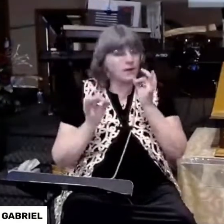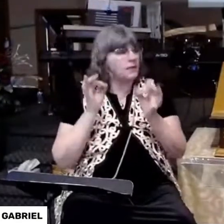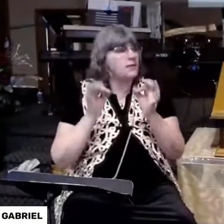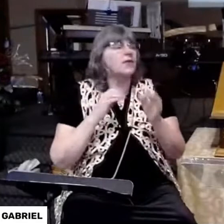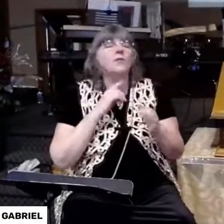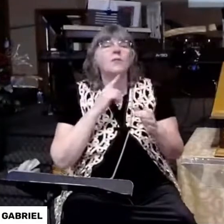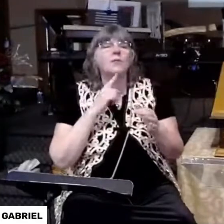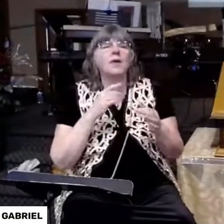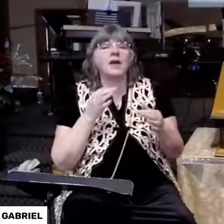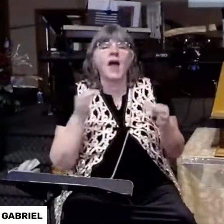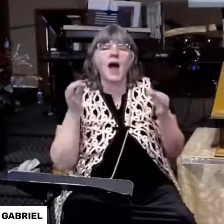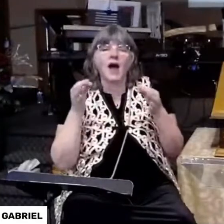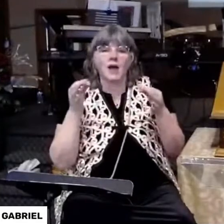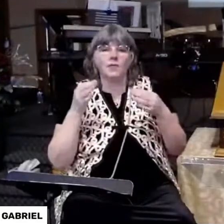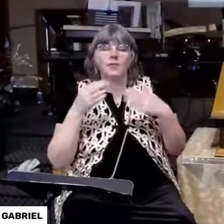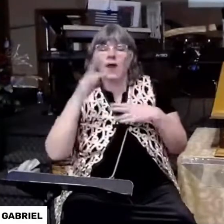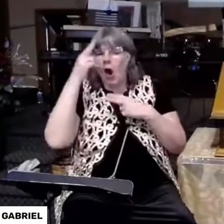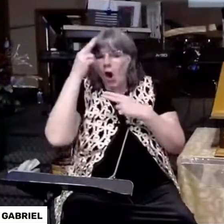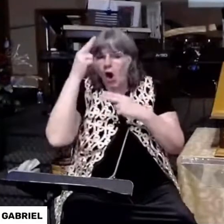if we fear God,